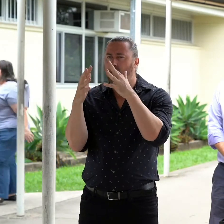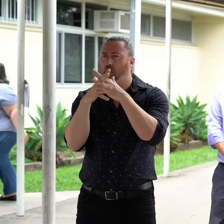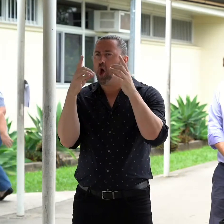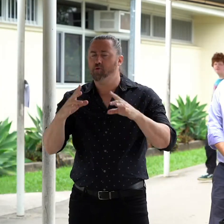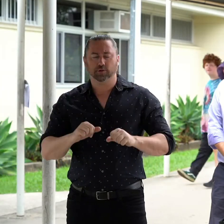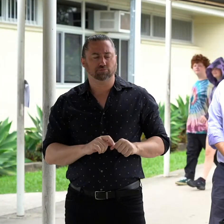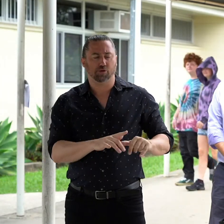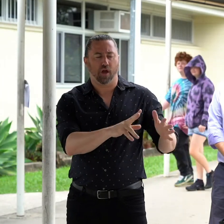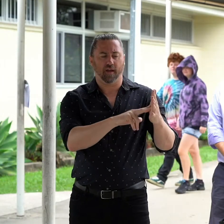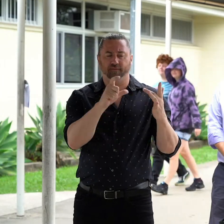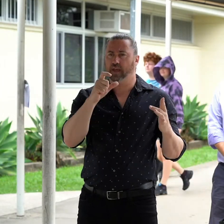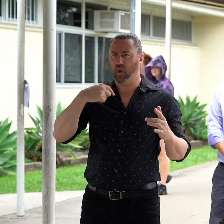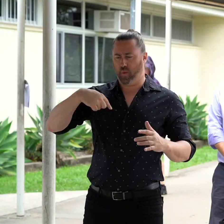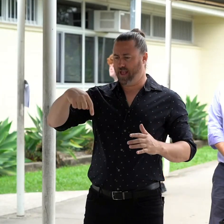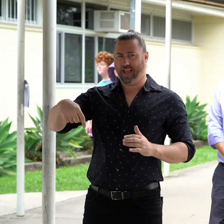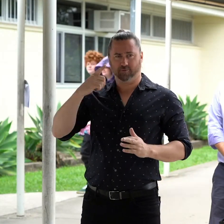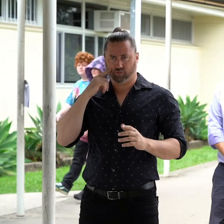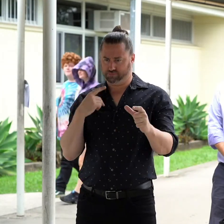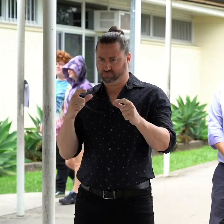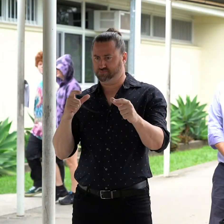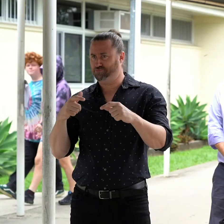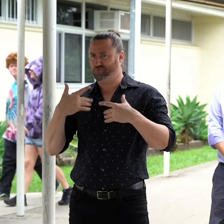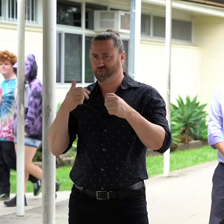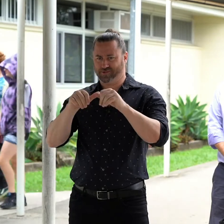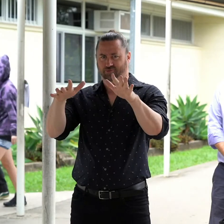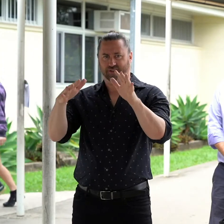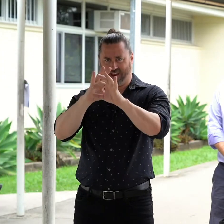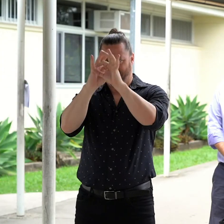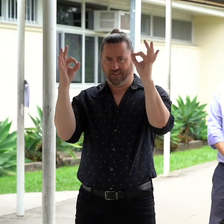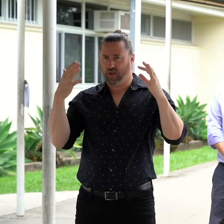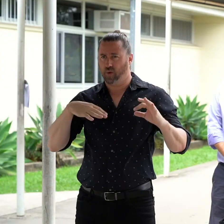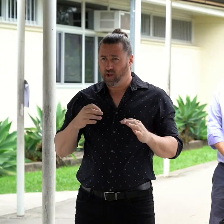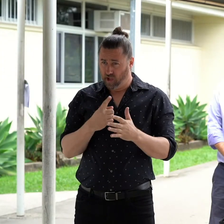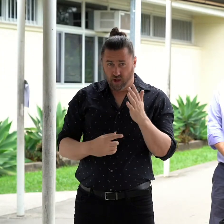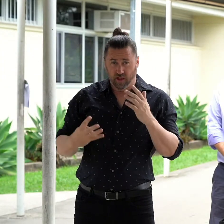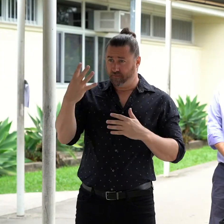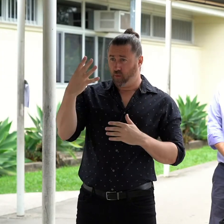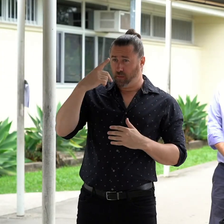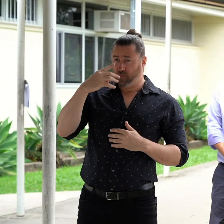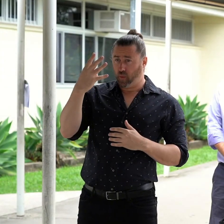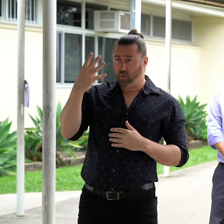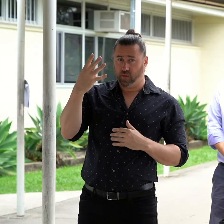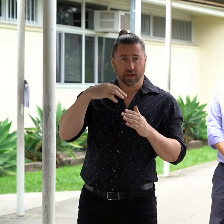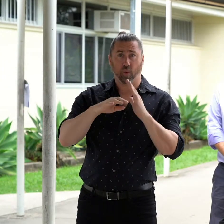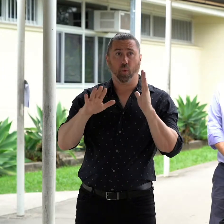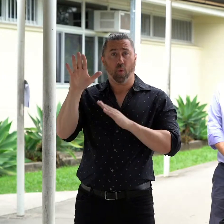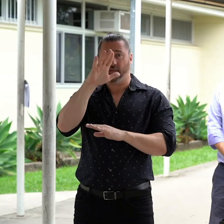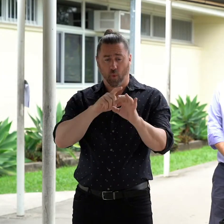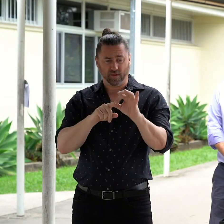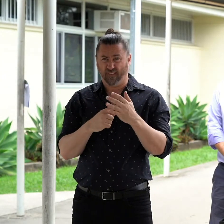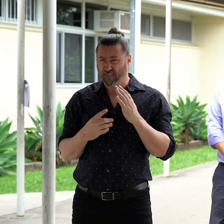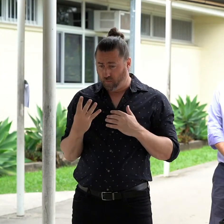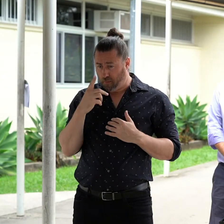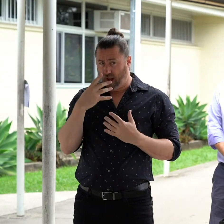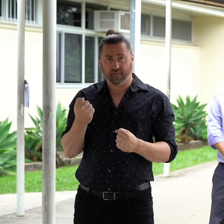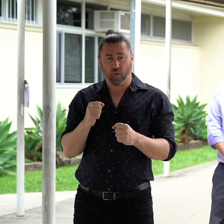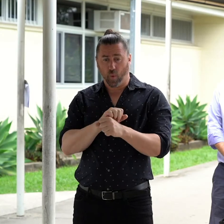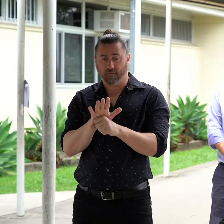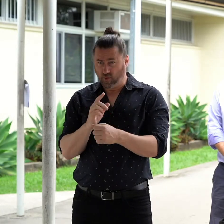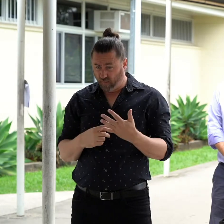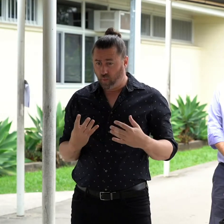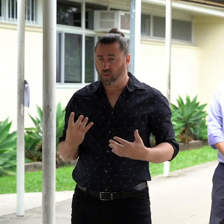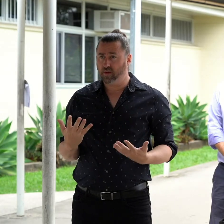the virus like we are. The fact is we have 4 active cases in Queensland. We are in the best possible position